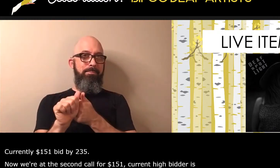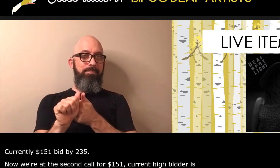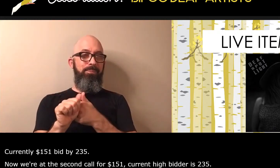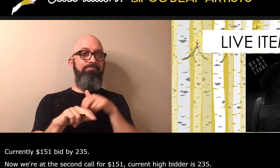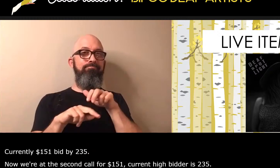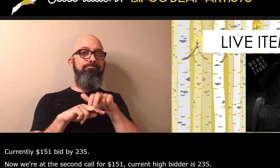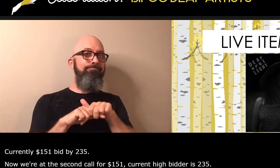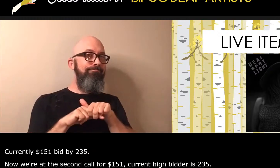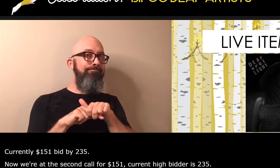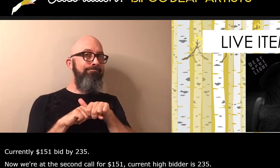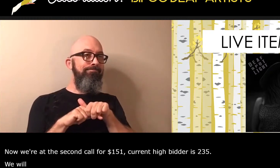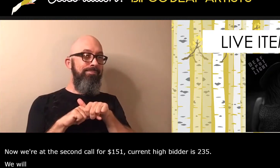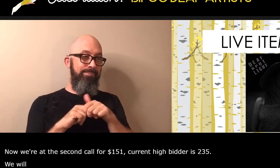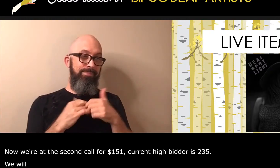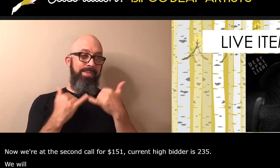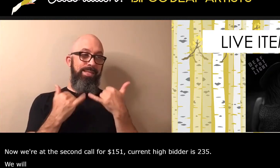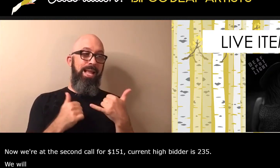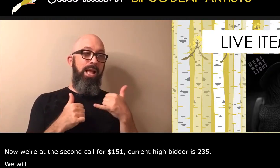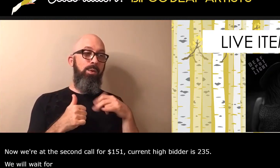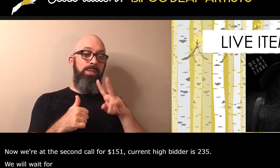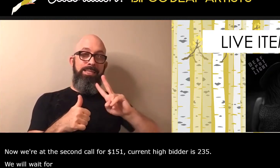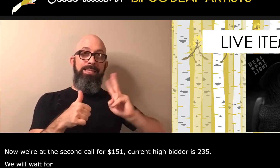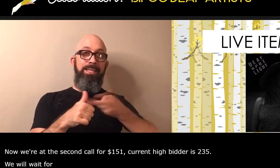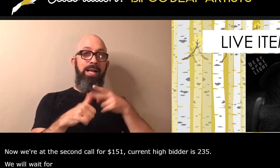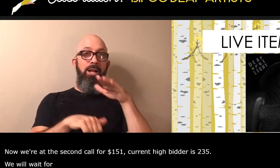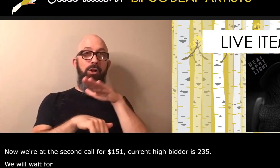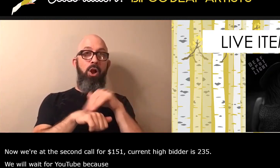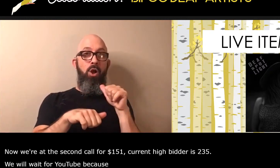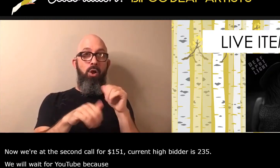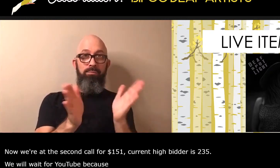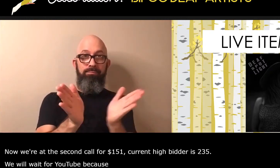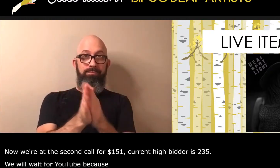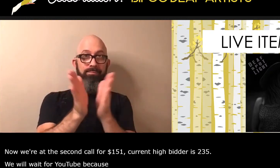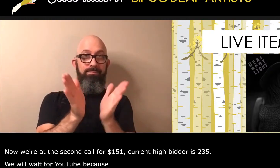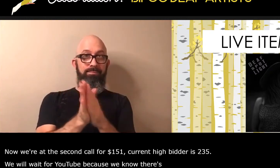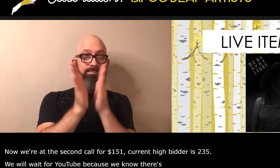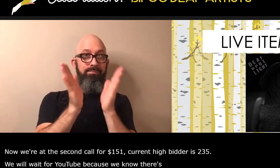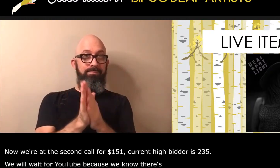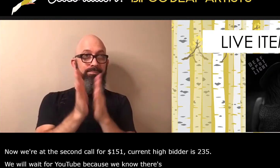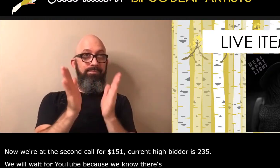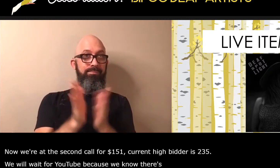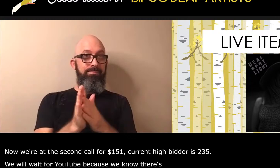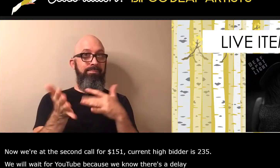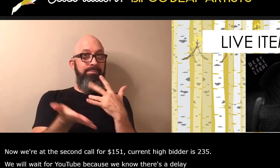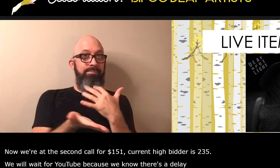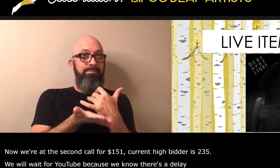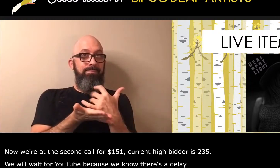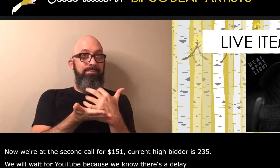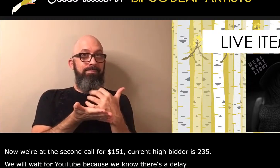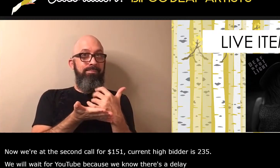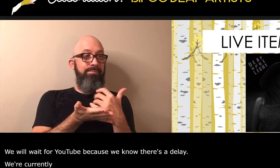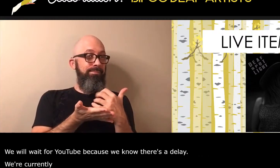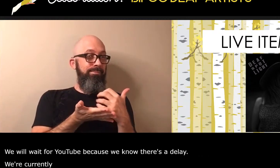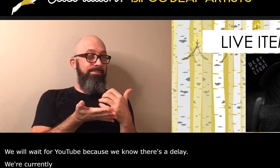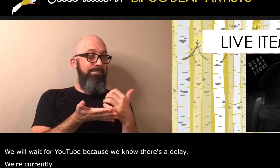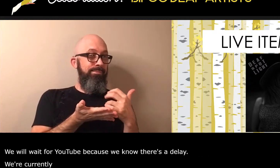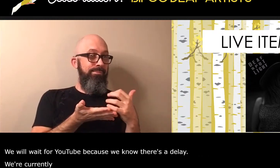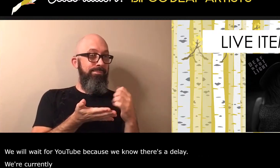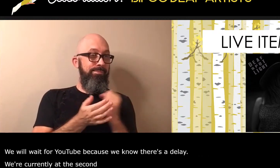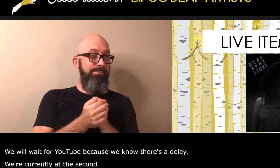We will wait for YouTube because we know there's a delay. We're currently at the second call.